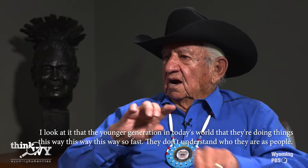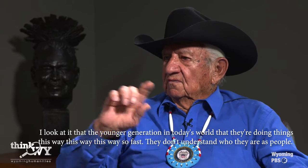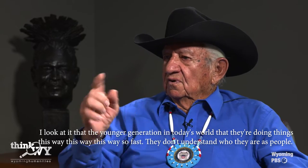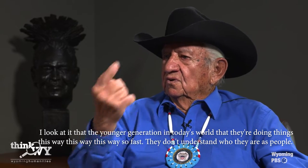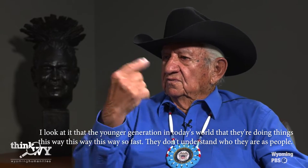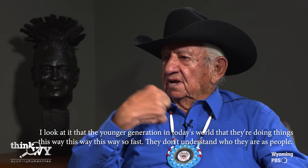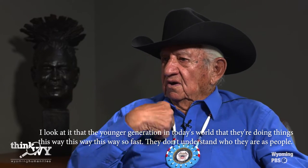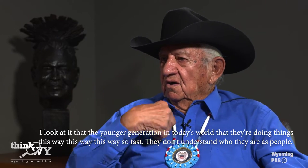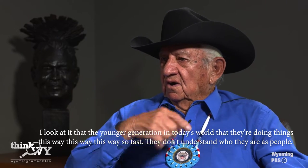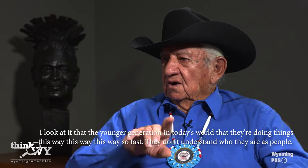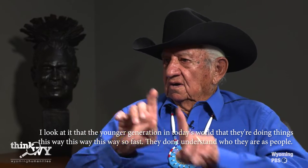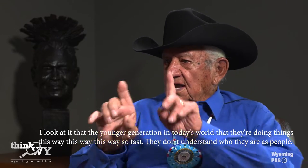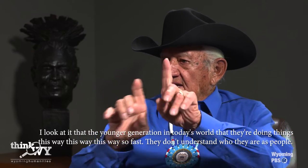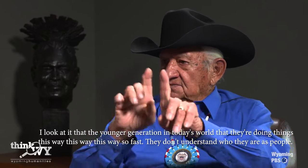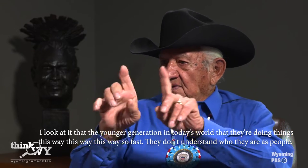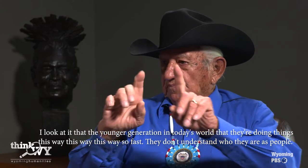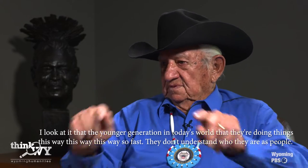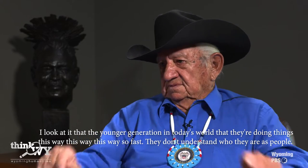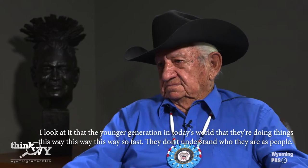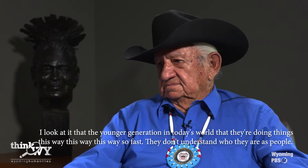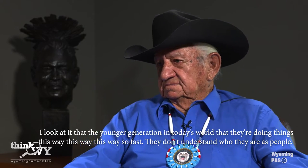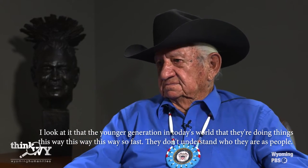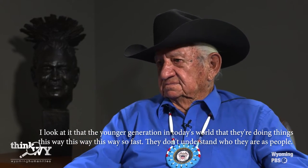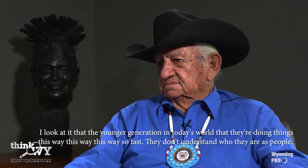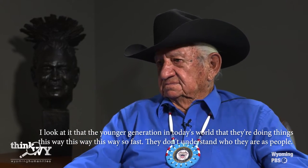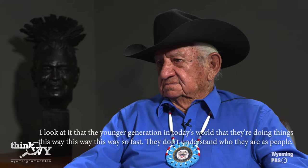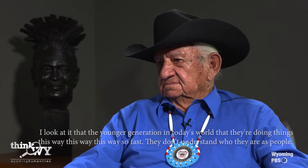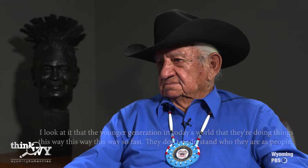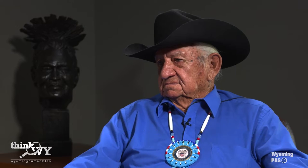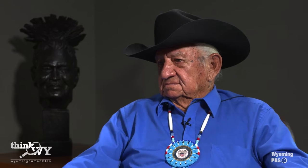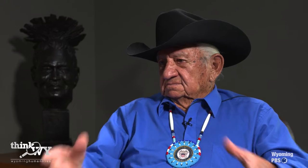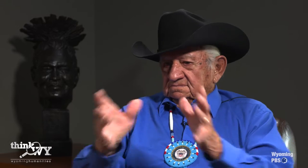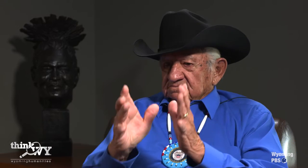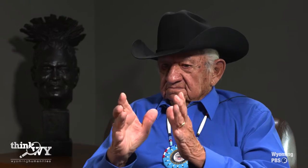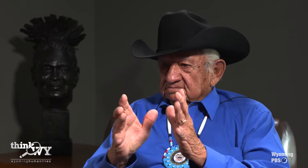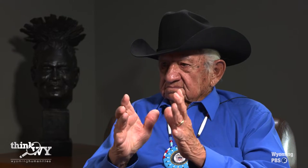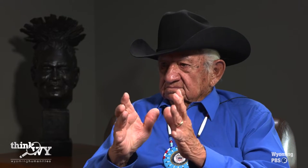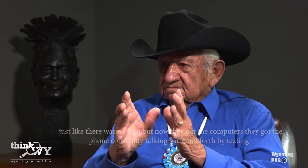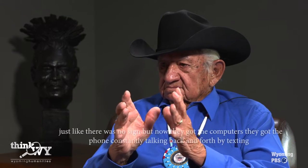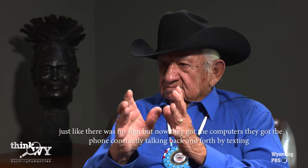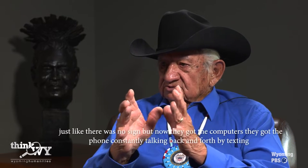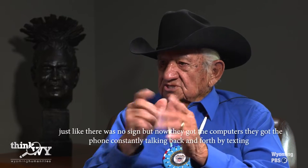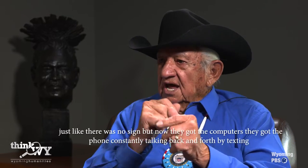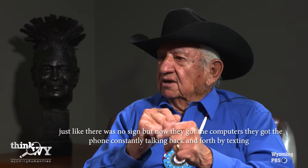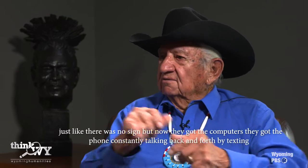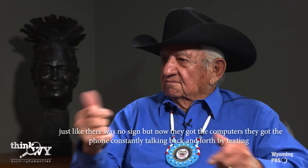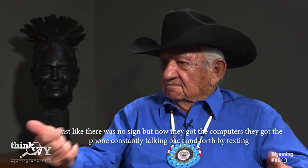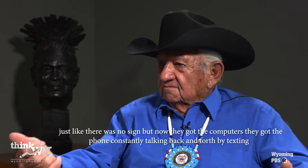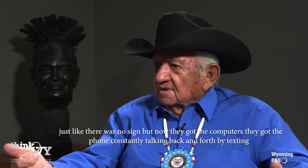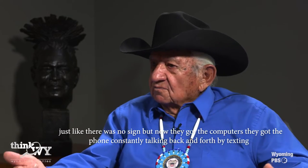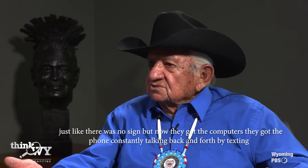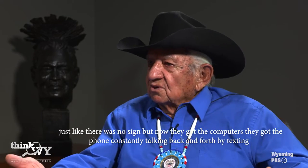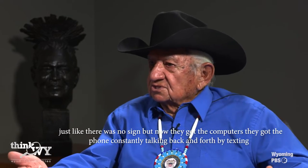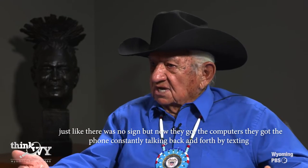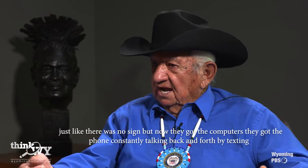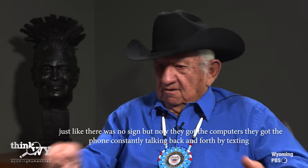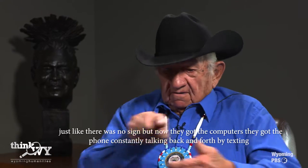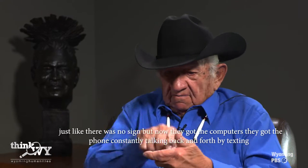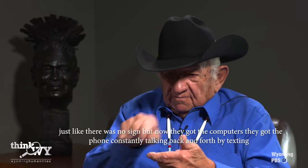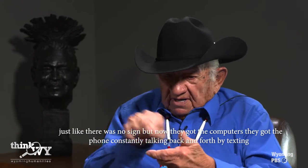of who they are as people. Just like there was no sign But